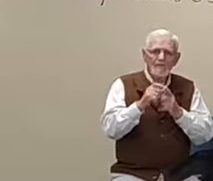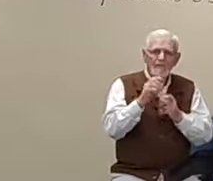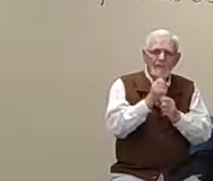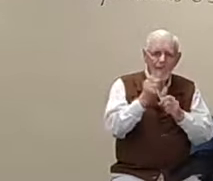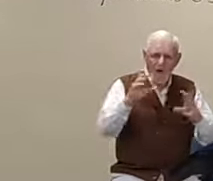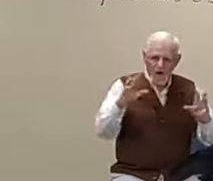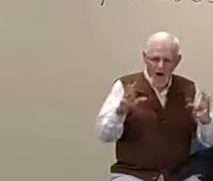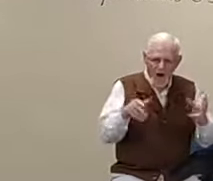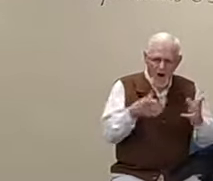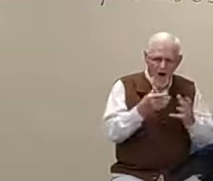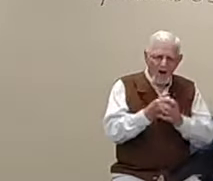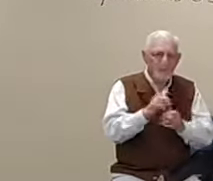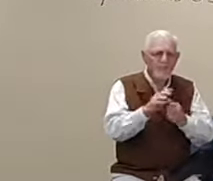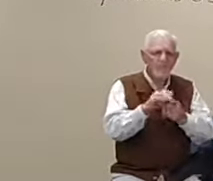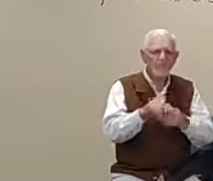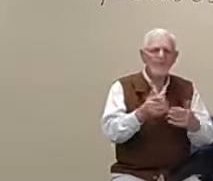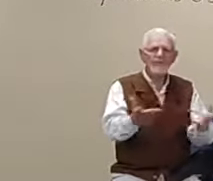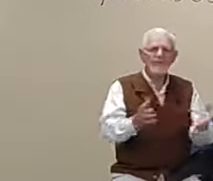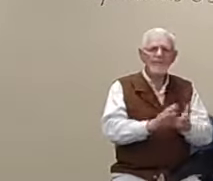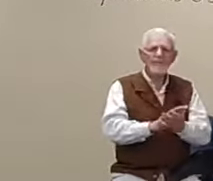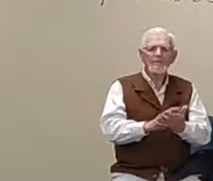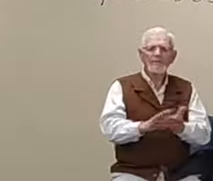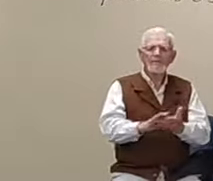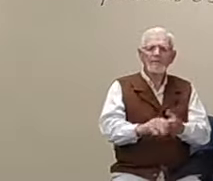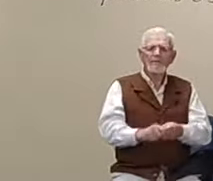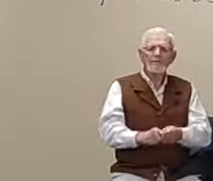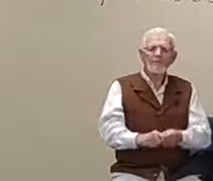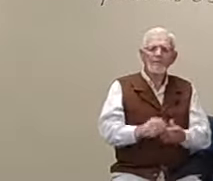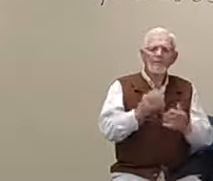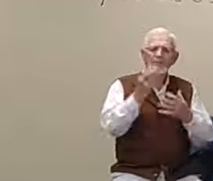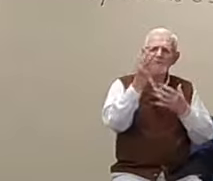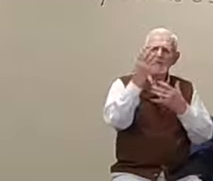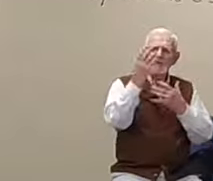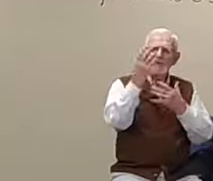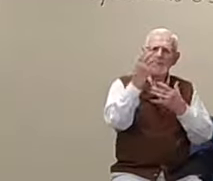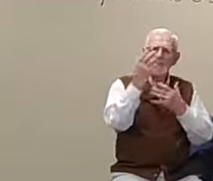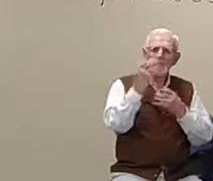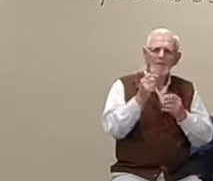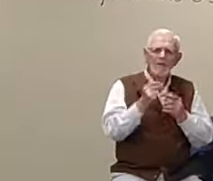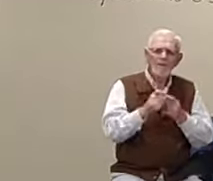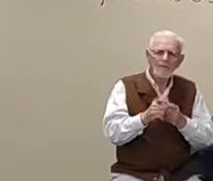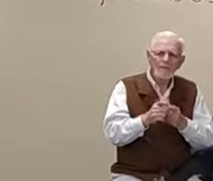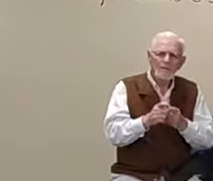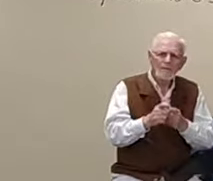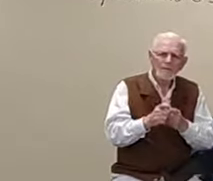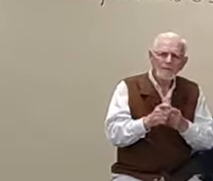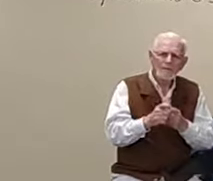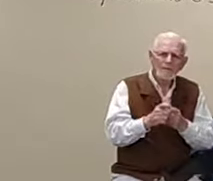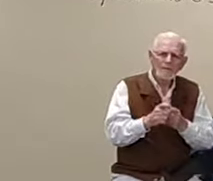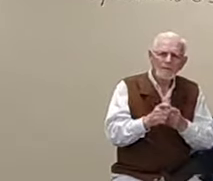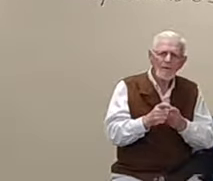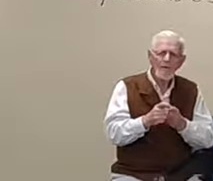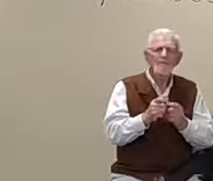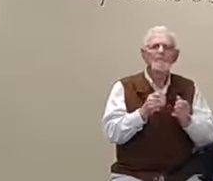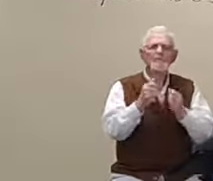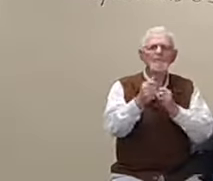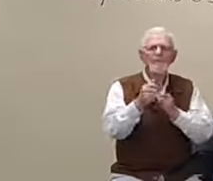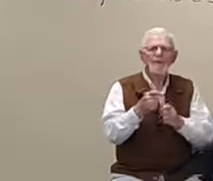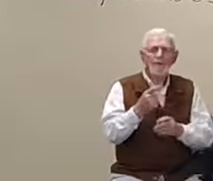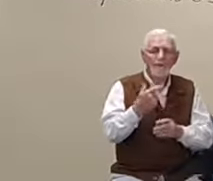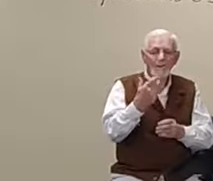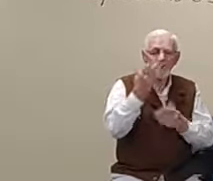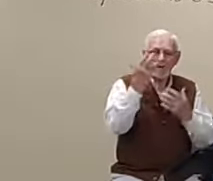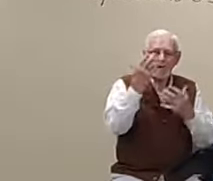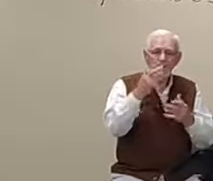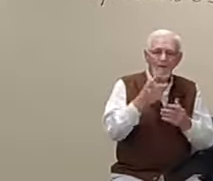better. You know? Because knowledge, our words, amen, they only go so far. And when you don't